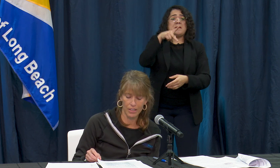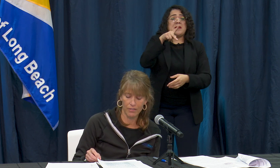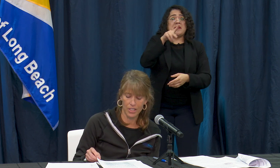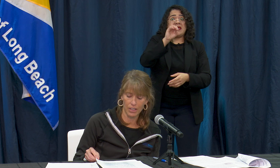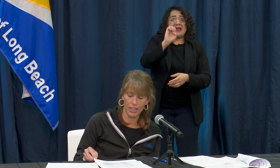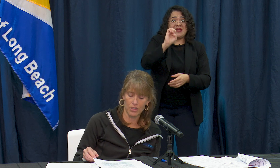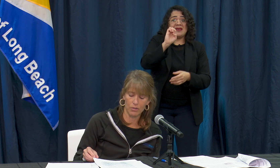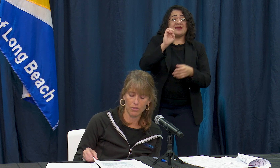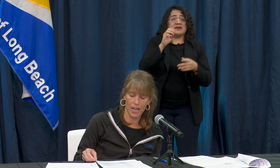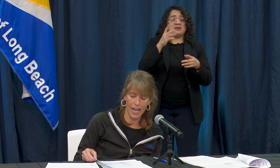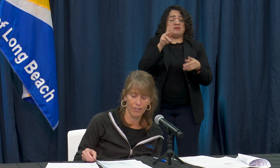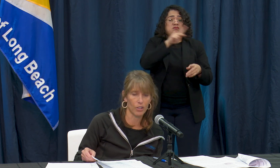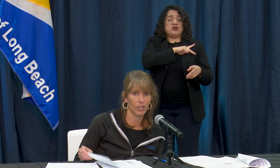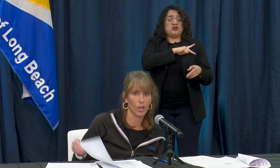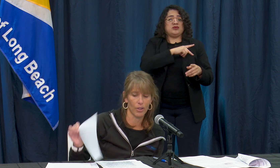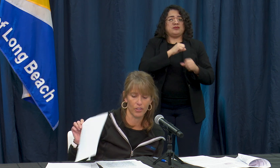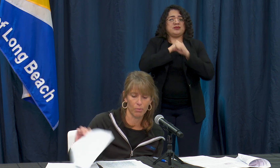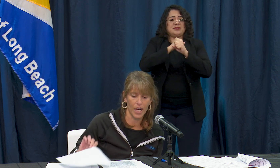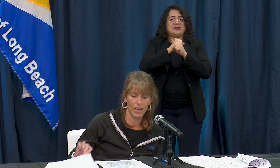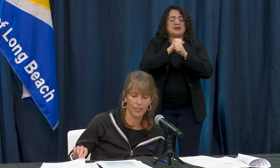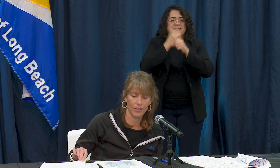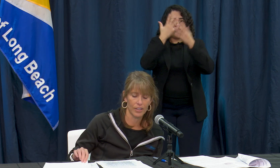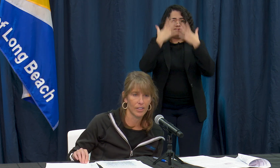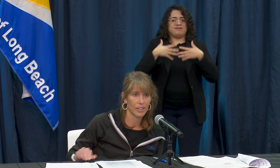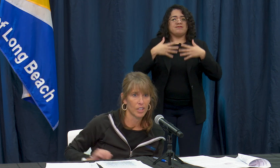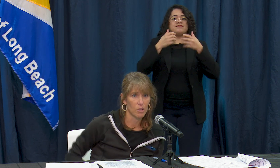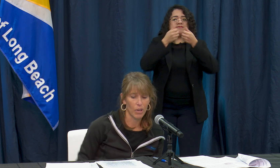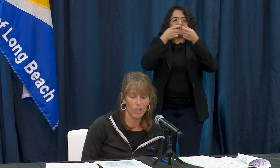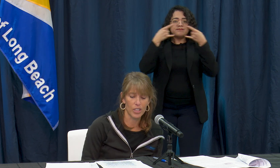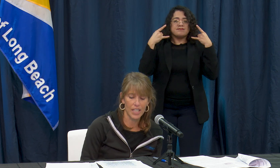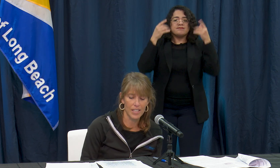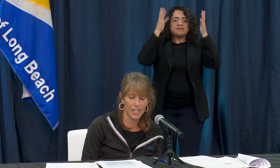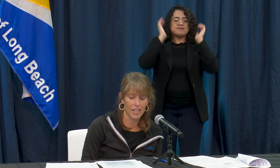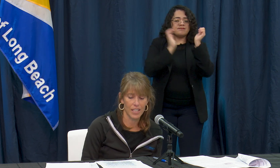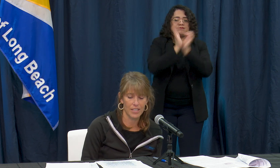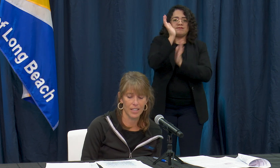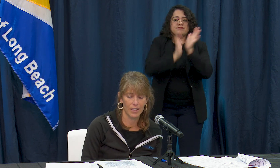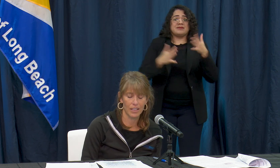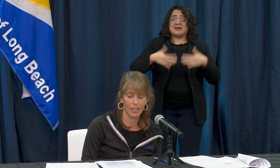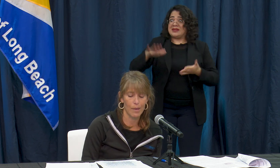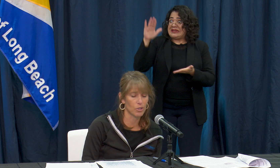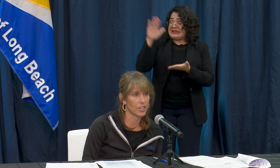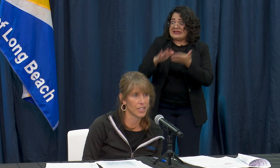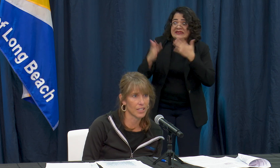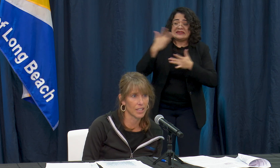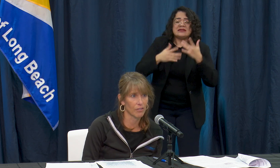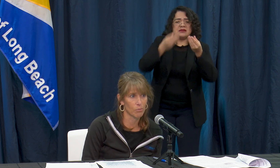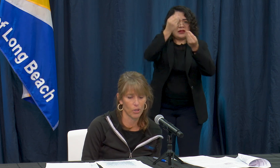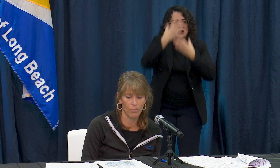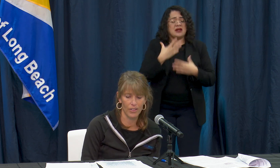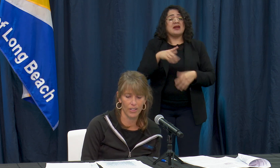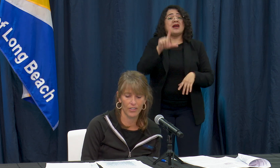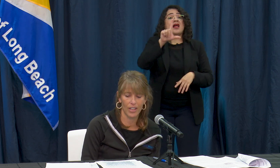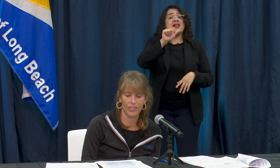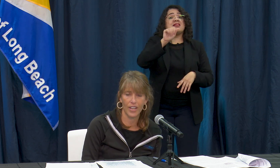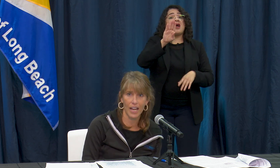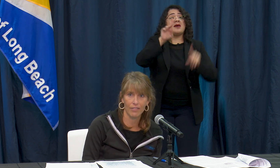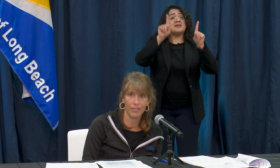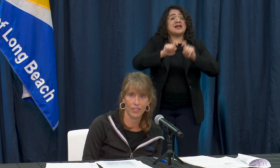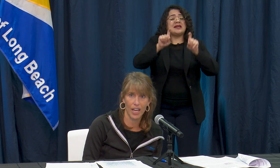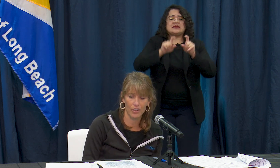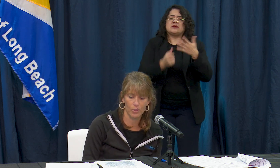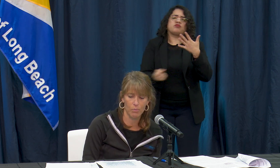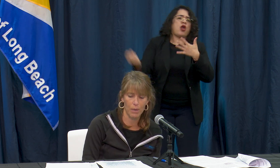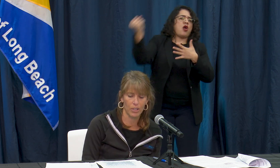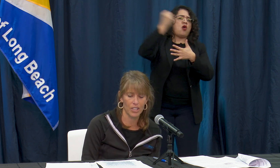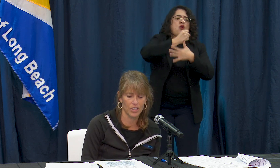when needed to facilities who do not have it or are low on supplies, prioritizing our testing, our laboratory testing for both residents and staff